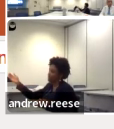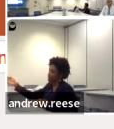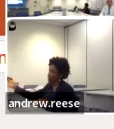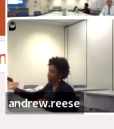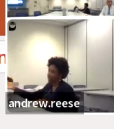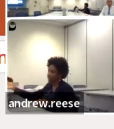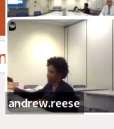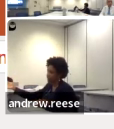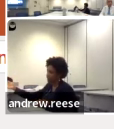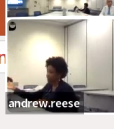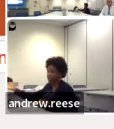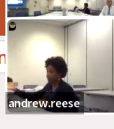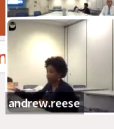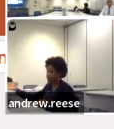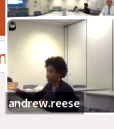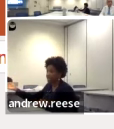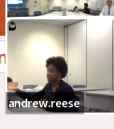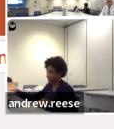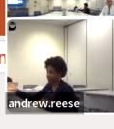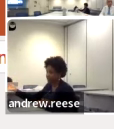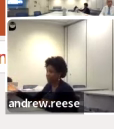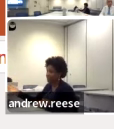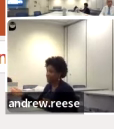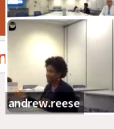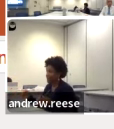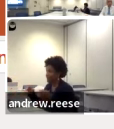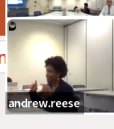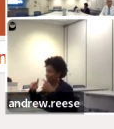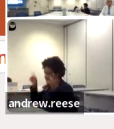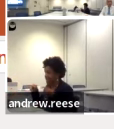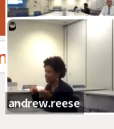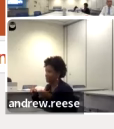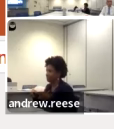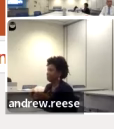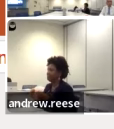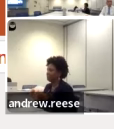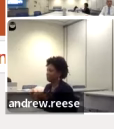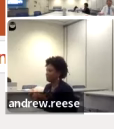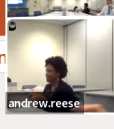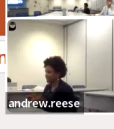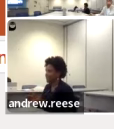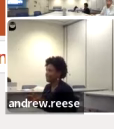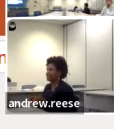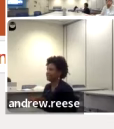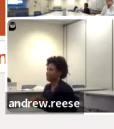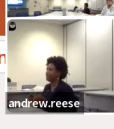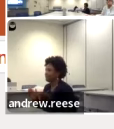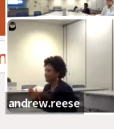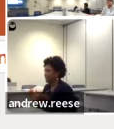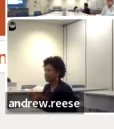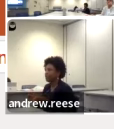who their supported employment vendor is. And DDS, as an